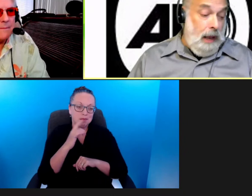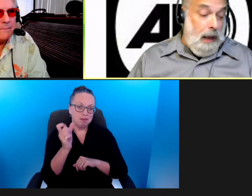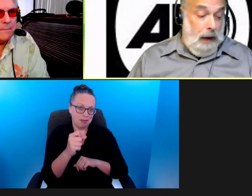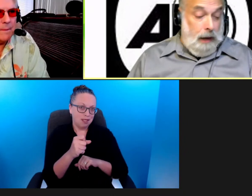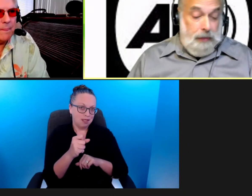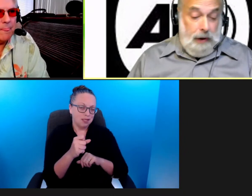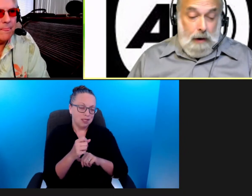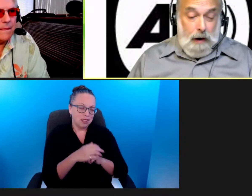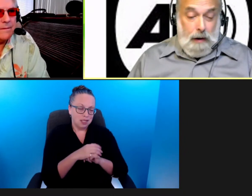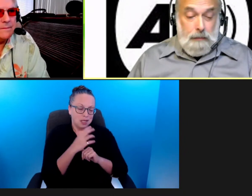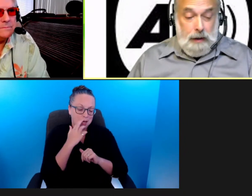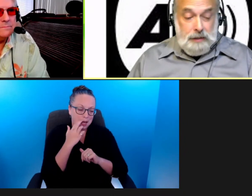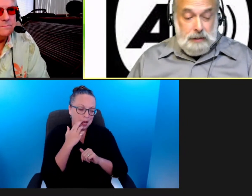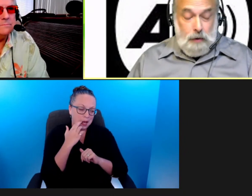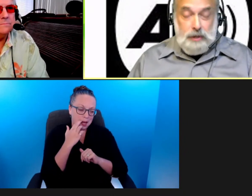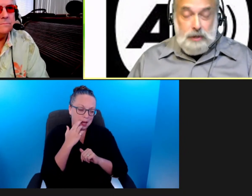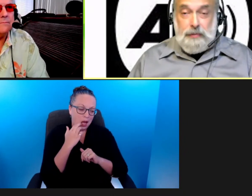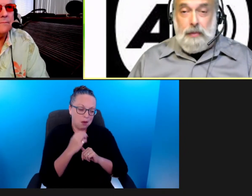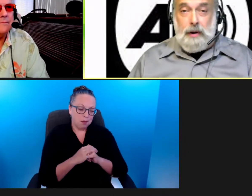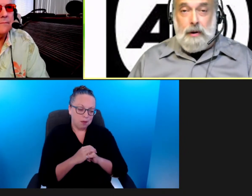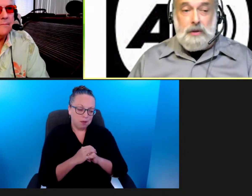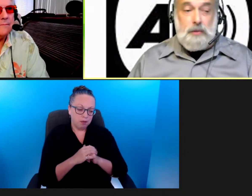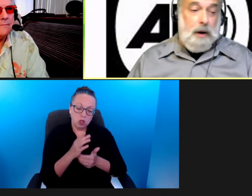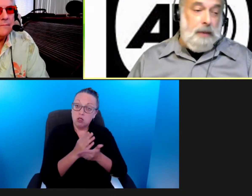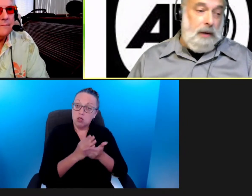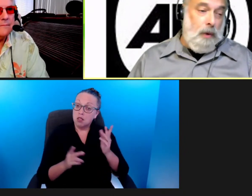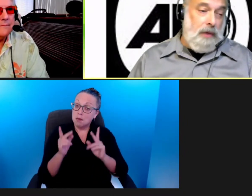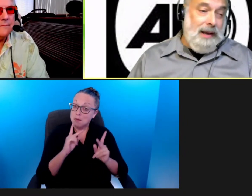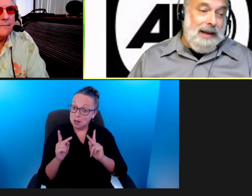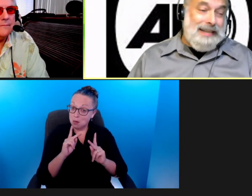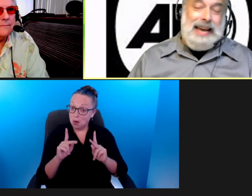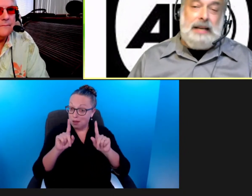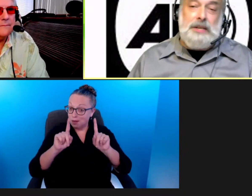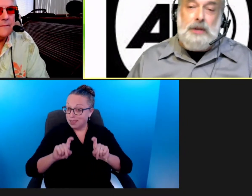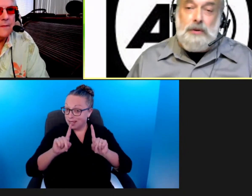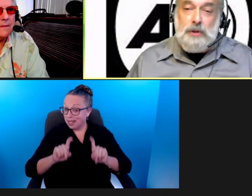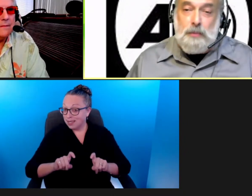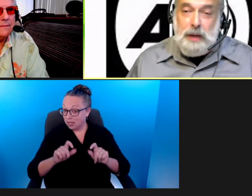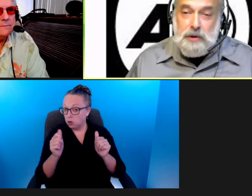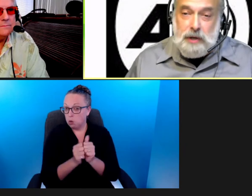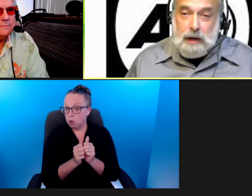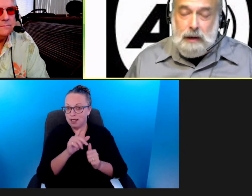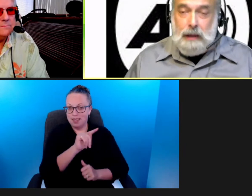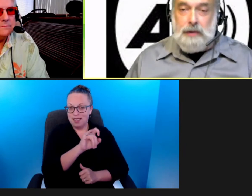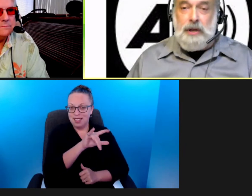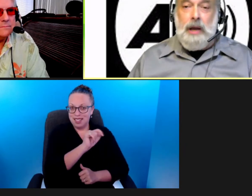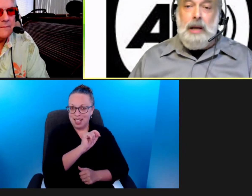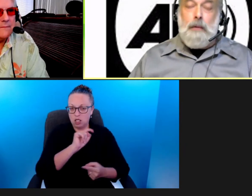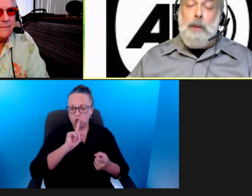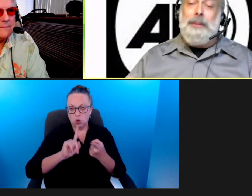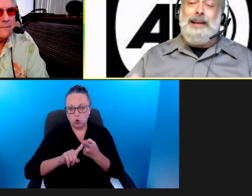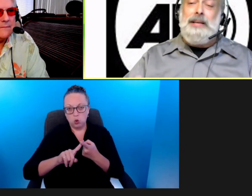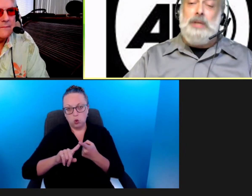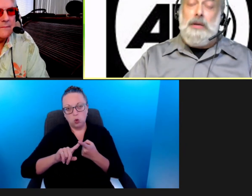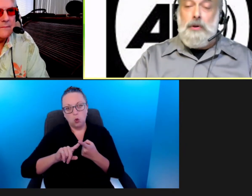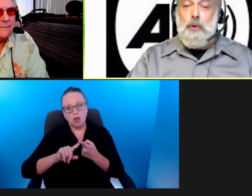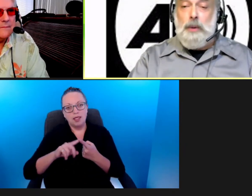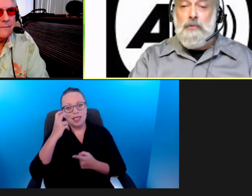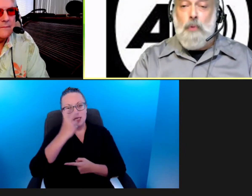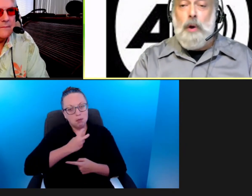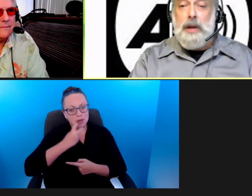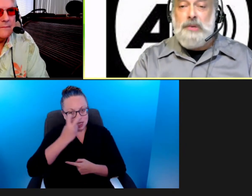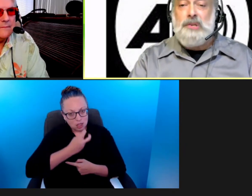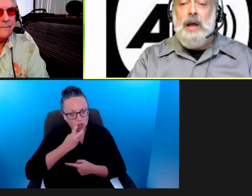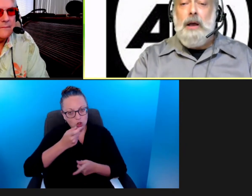so. There are some folks out there that are experimenting with text-to-speech technology, replacing the